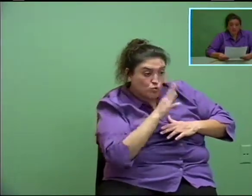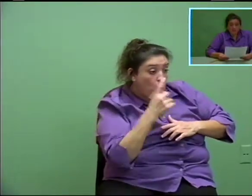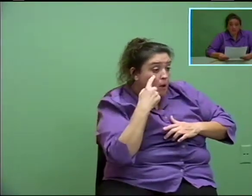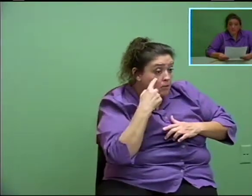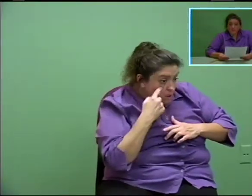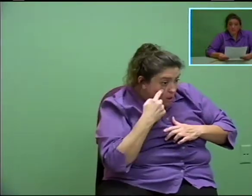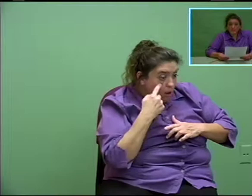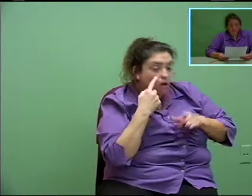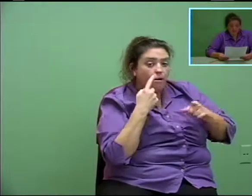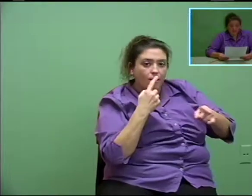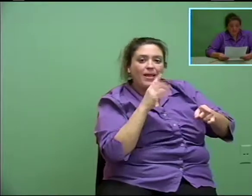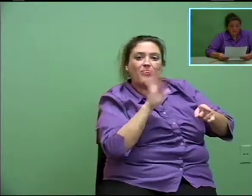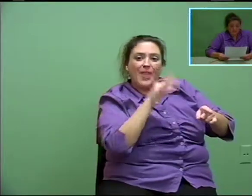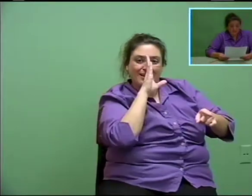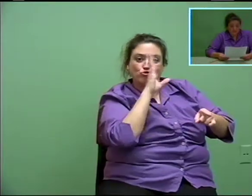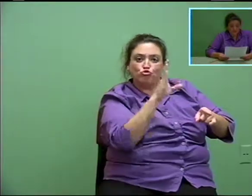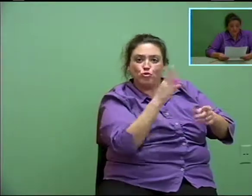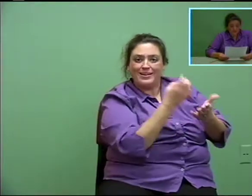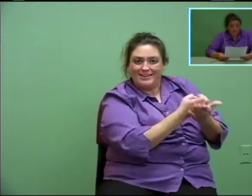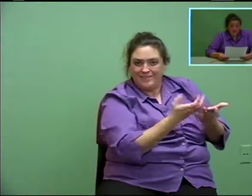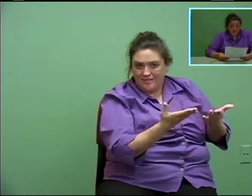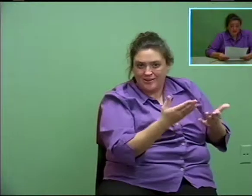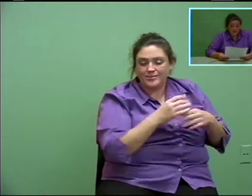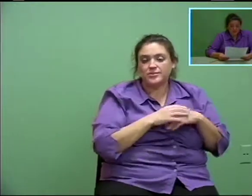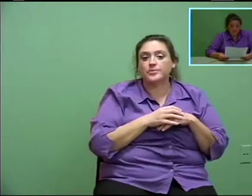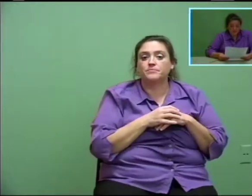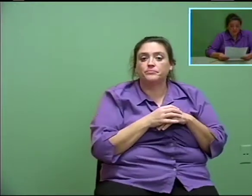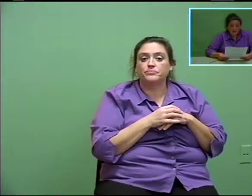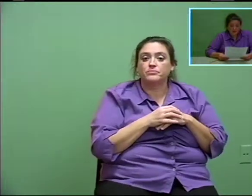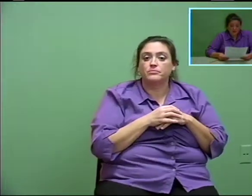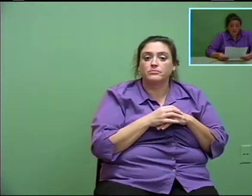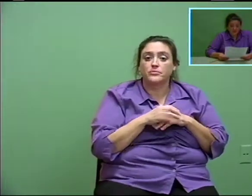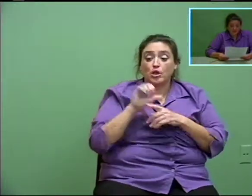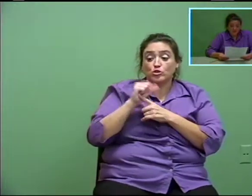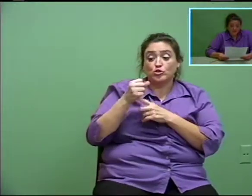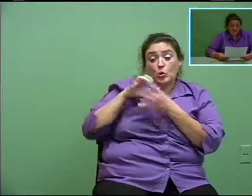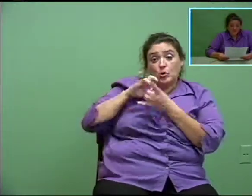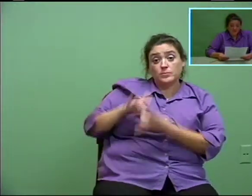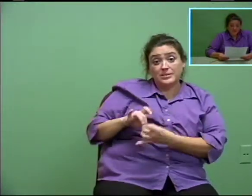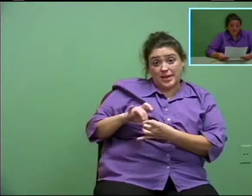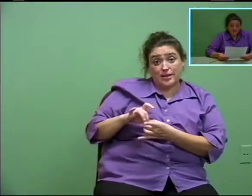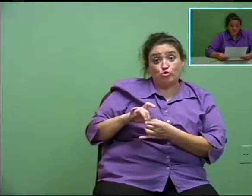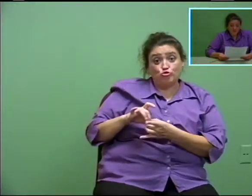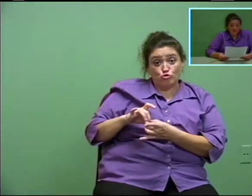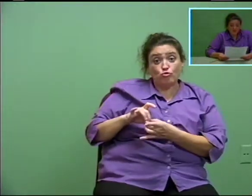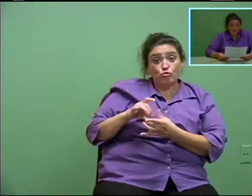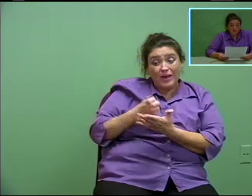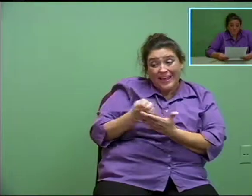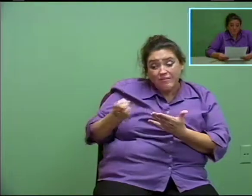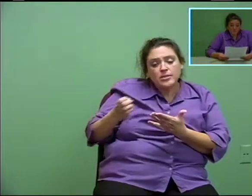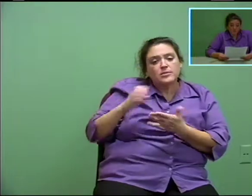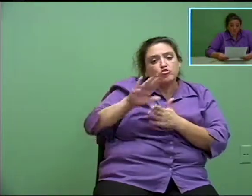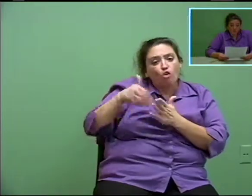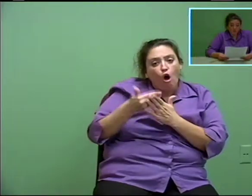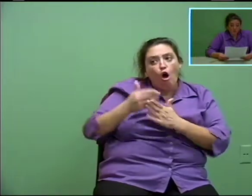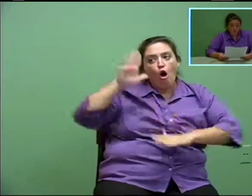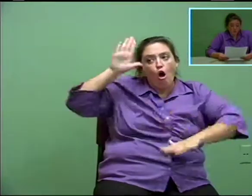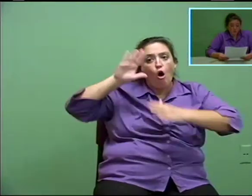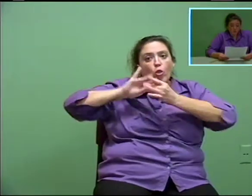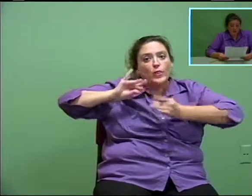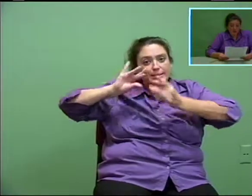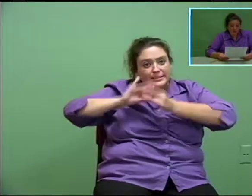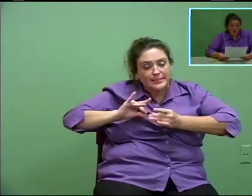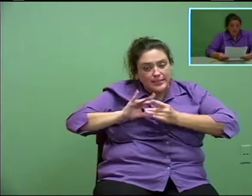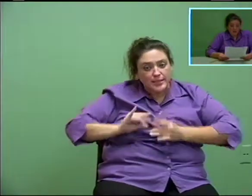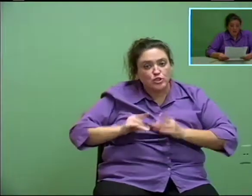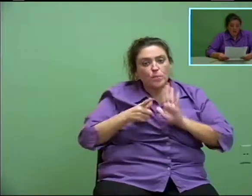they presented direct evidence. Circumstantial evidence is all the testimony and exhibits which give you